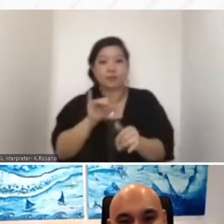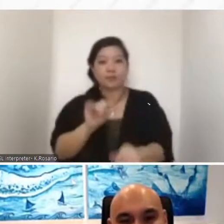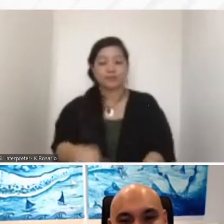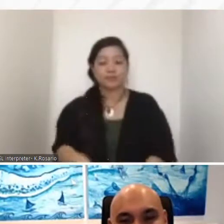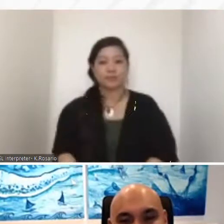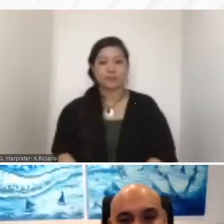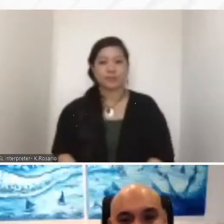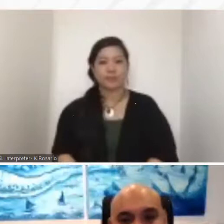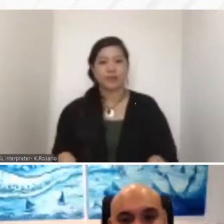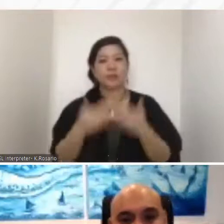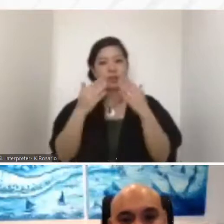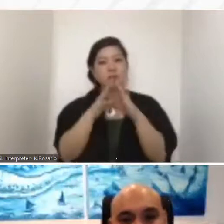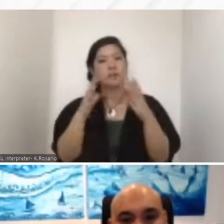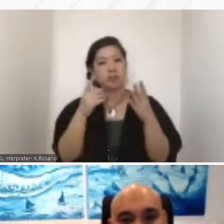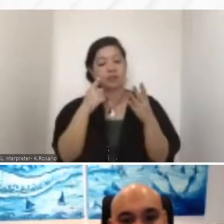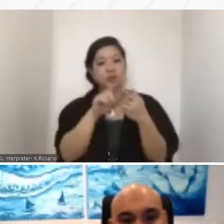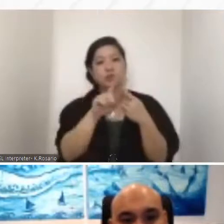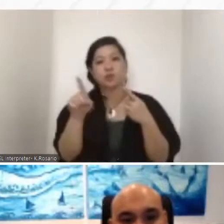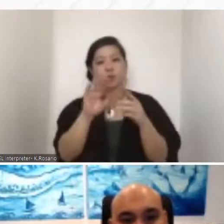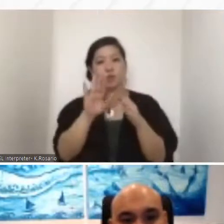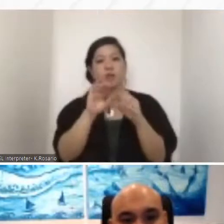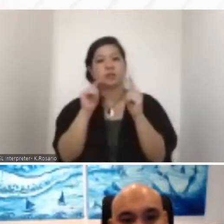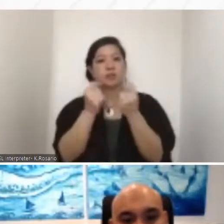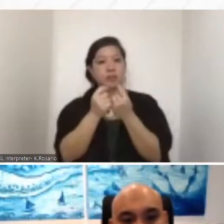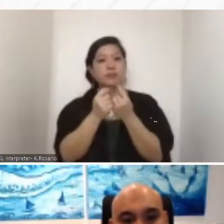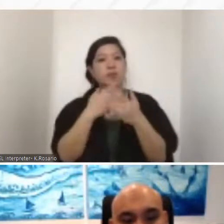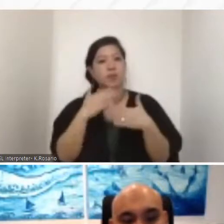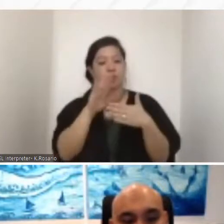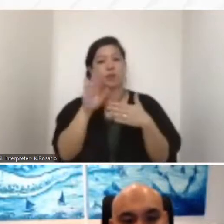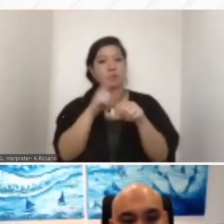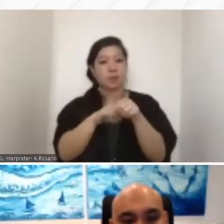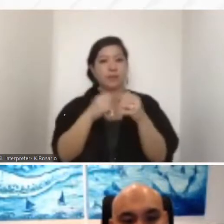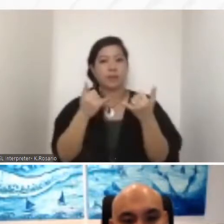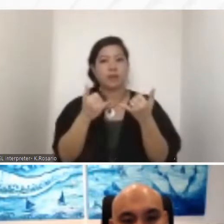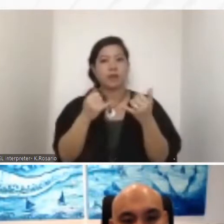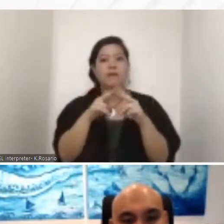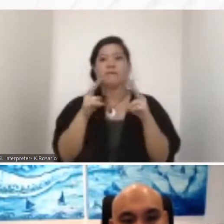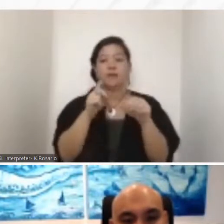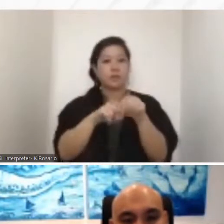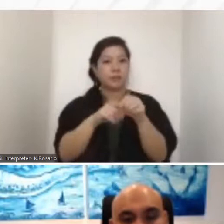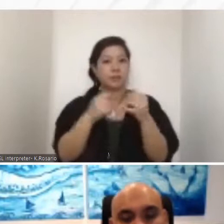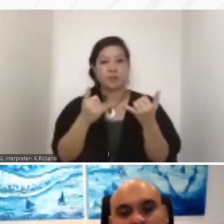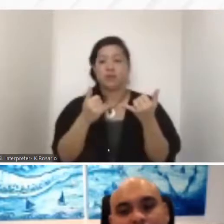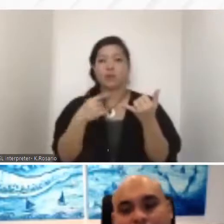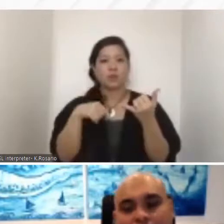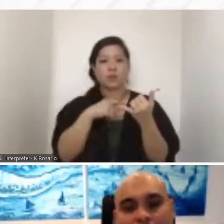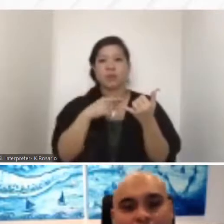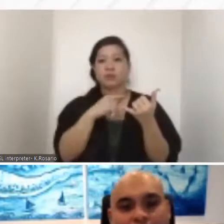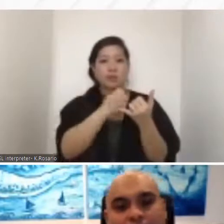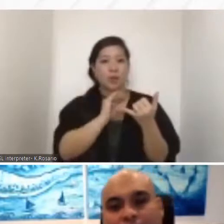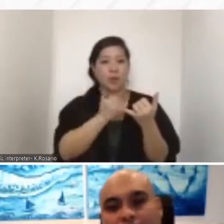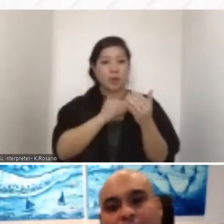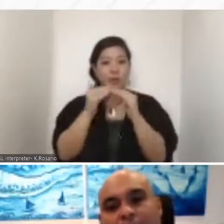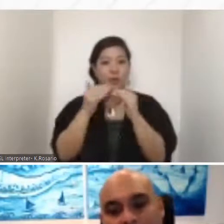Thank you, Surgeon General, and thank you to your team for being so gracious with your time. This was very timely remarks, re-energizing our community.